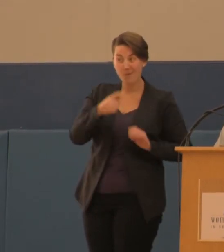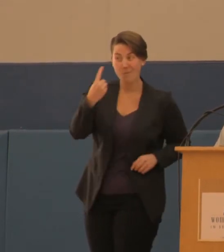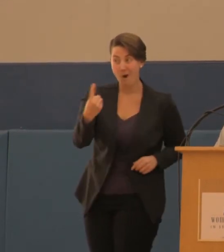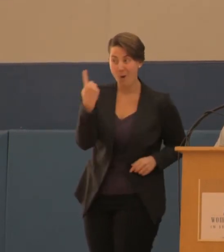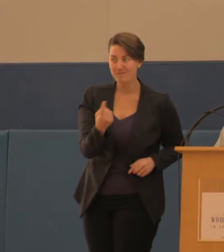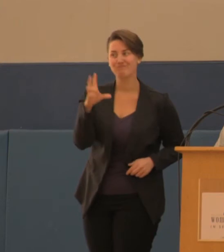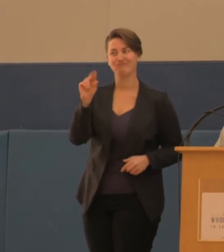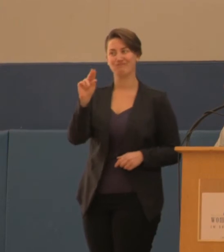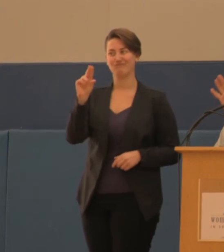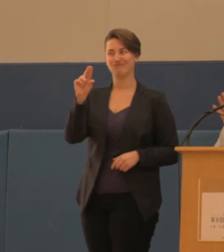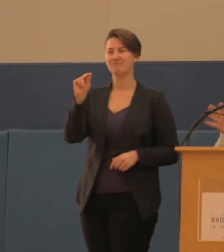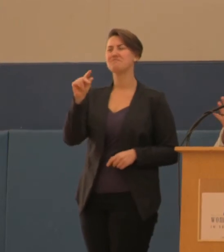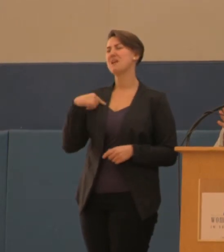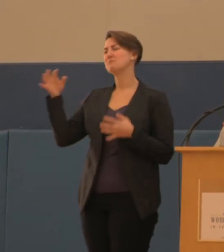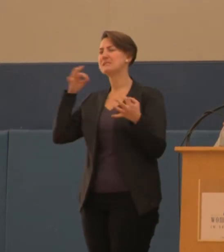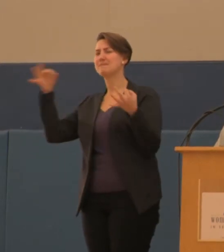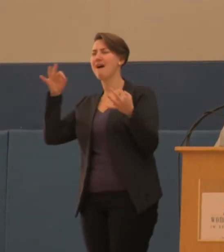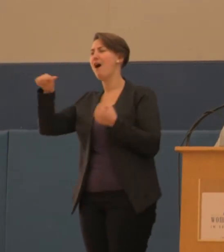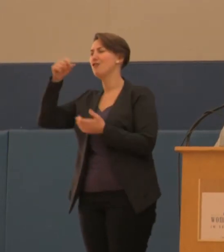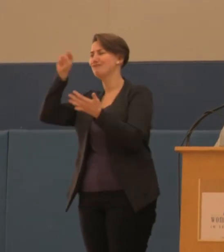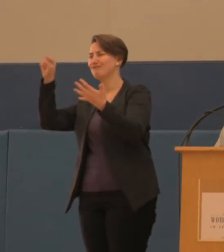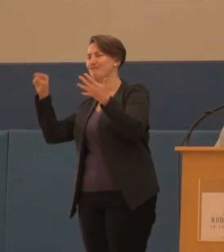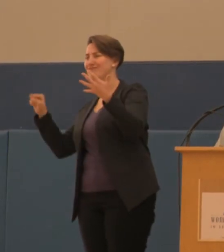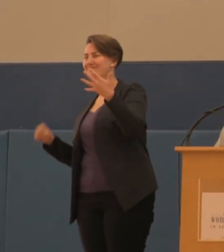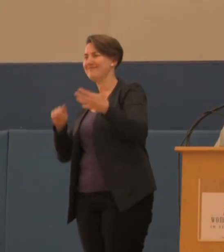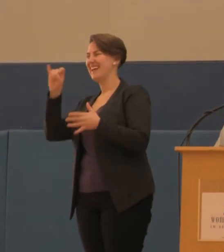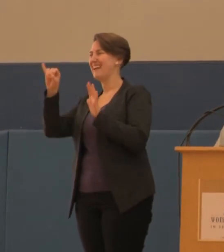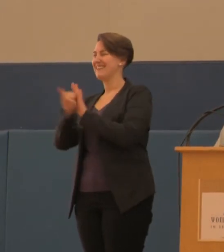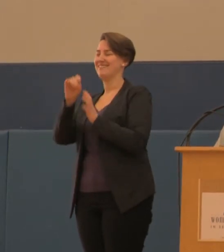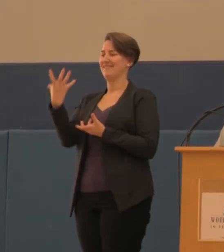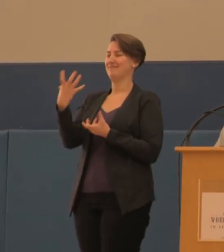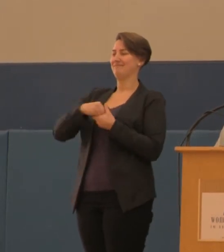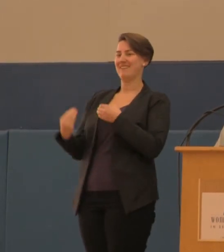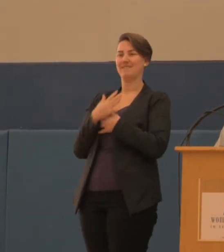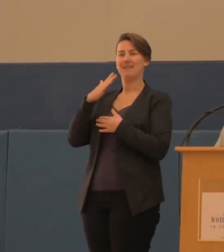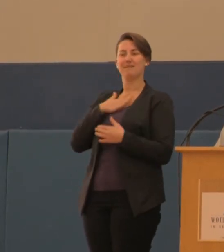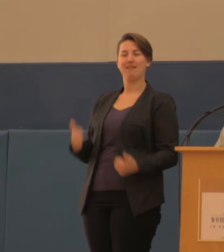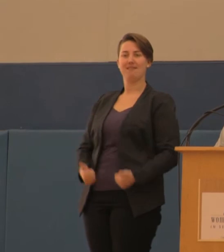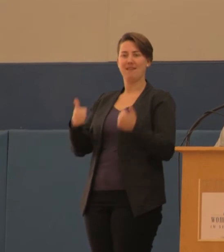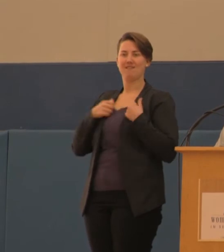have. Here, let me give you some examples of identities that affect my life as a woman.